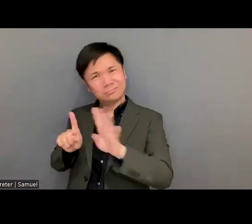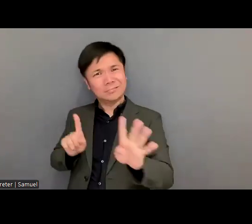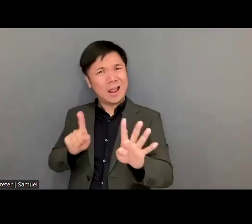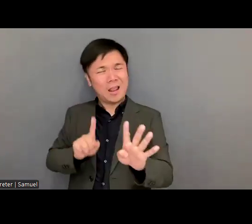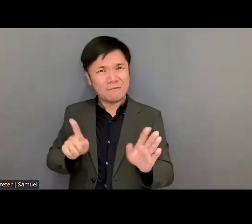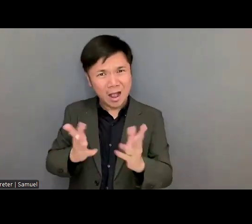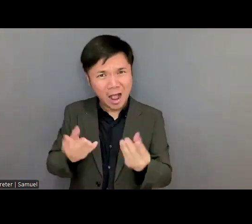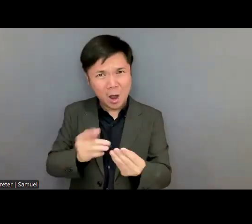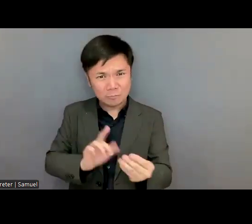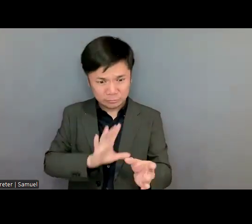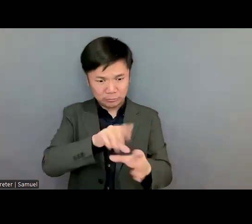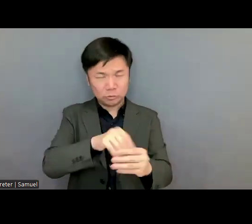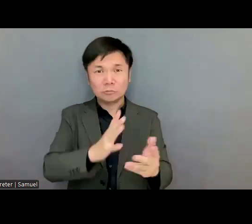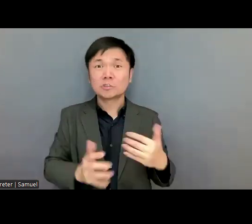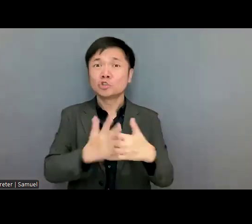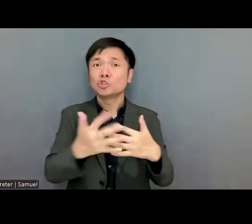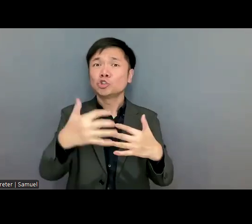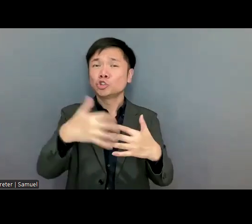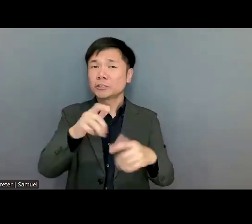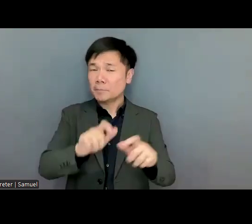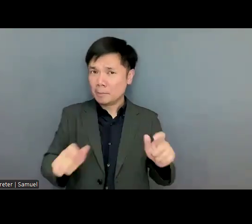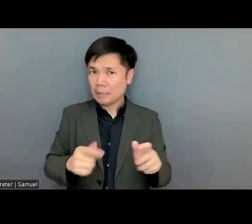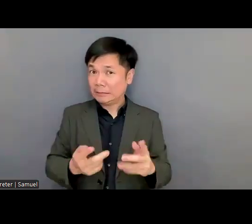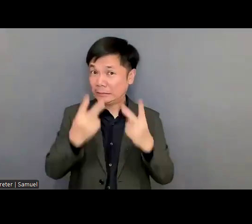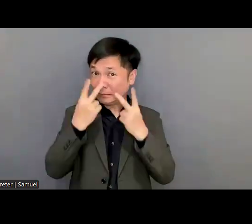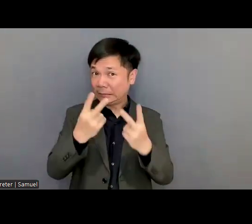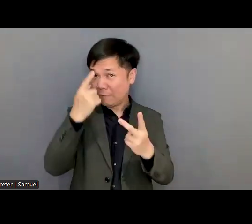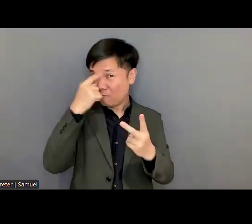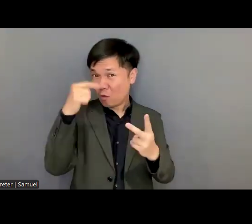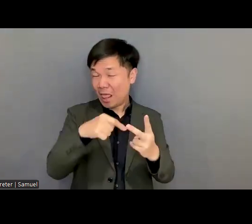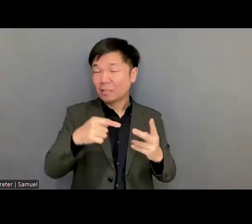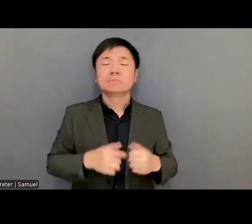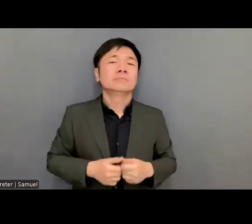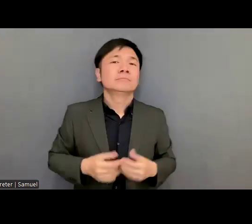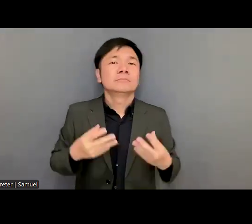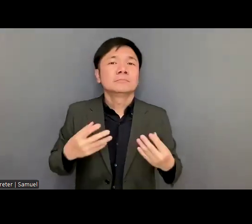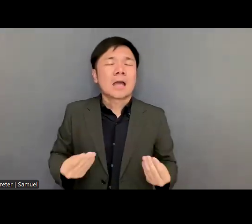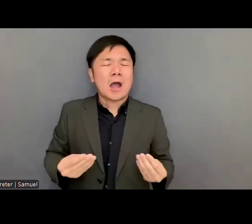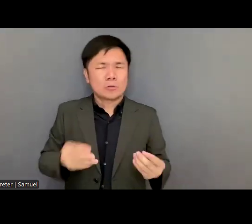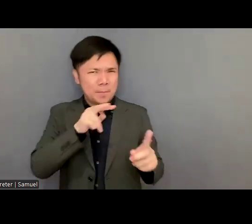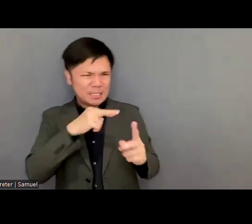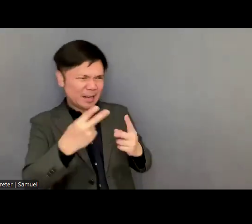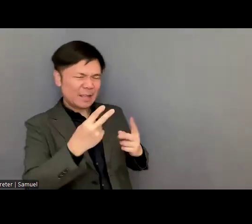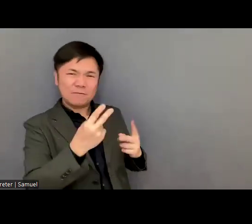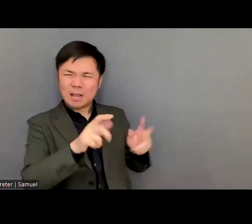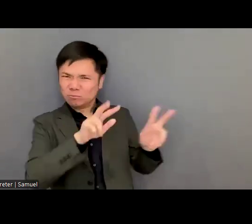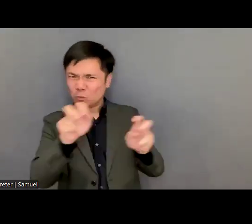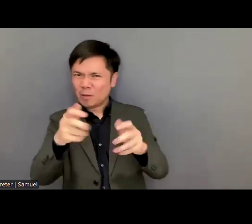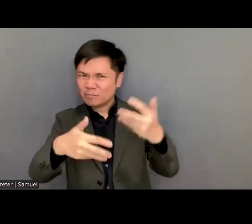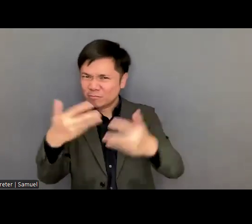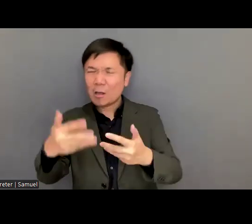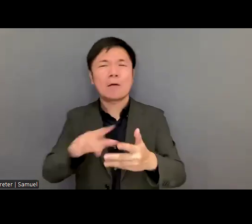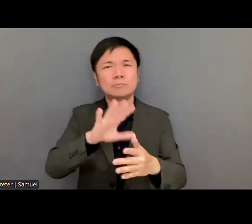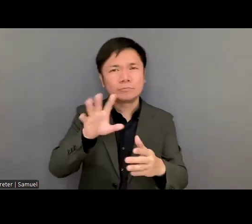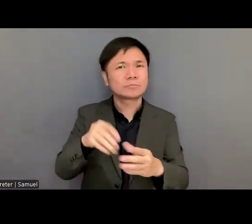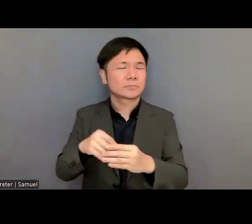including indigenous people, but when we look at from this disaggregated perspective, it will also include other marginalized groups, including at